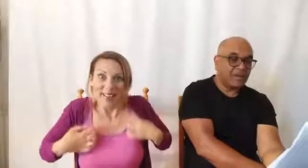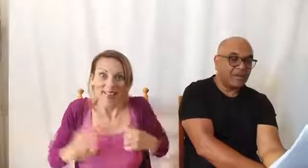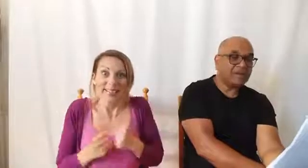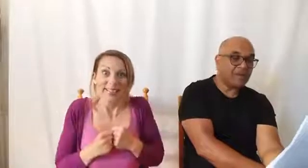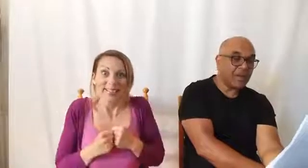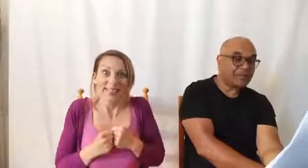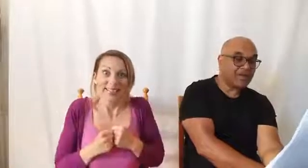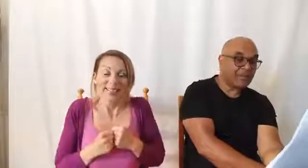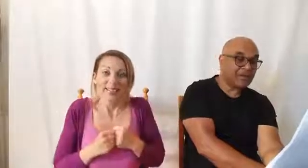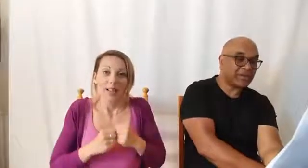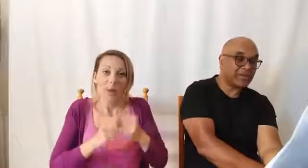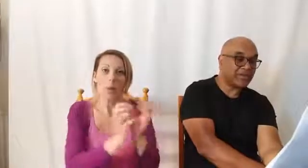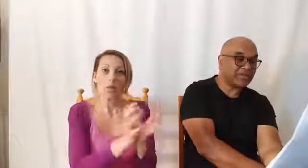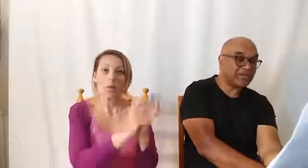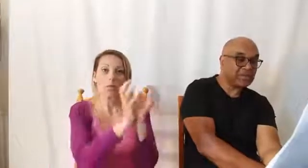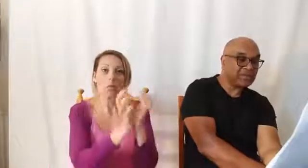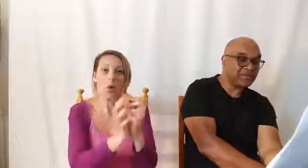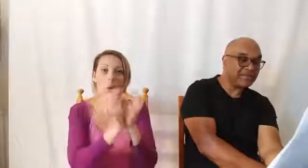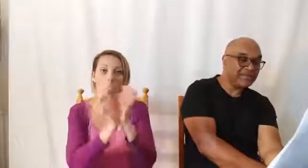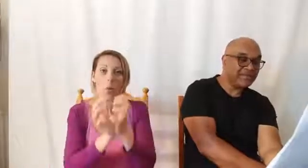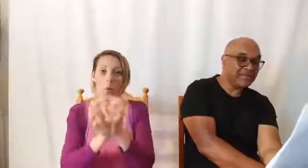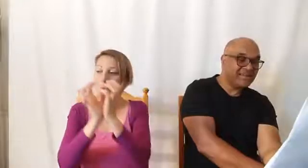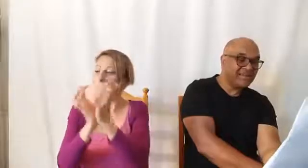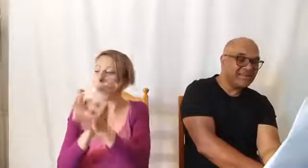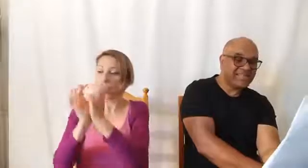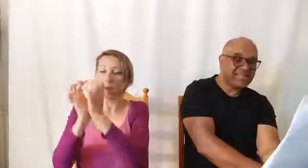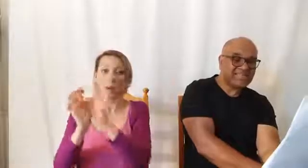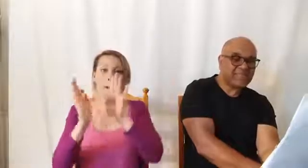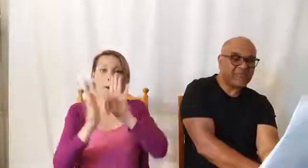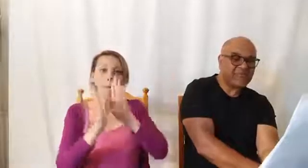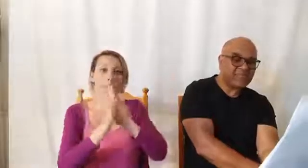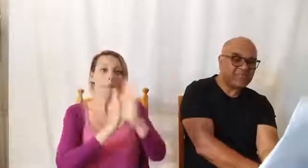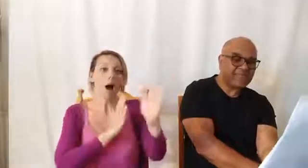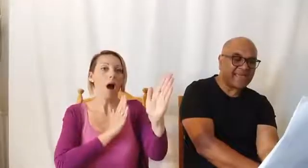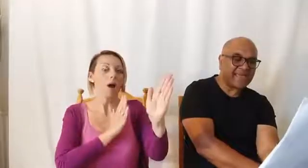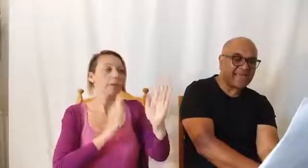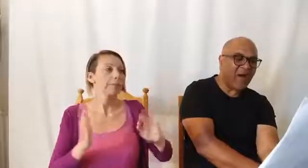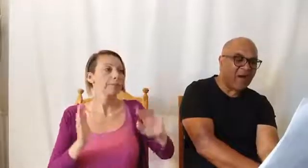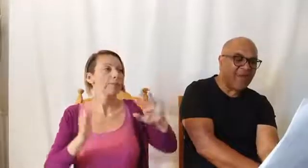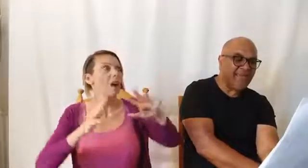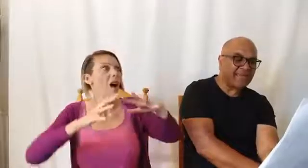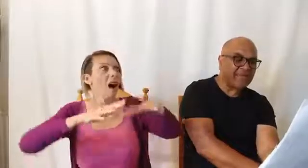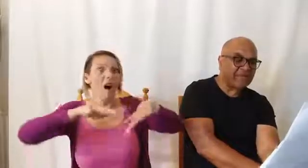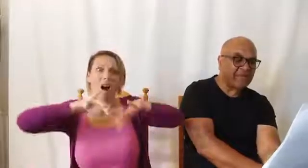Floating past the other barnacles, Ben squealed, "The sea is so very big and I am so very